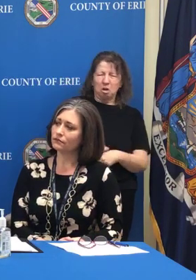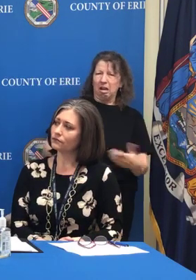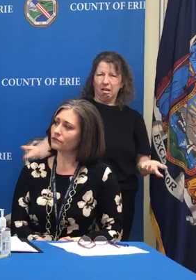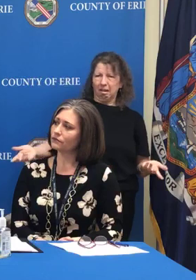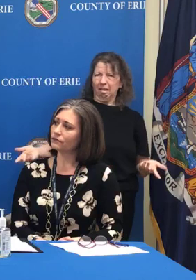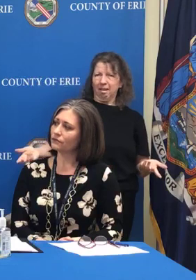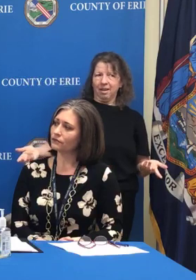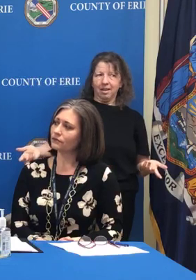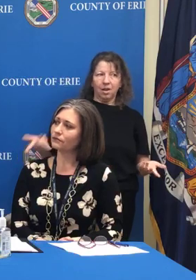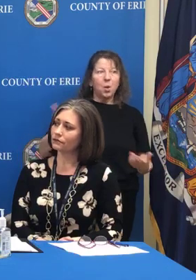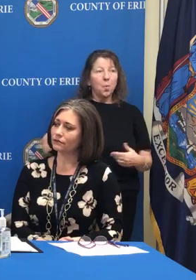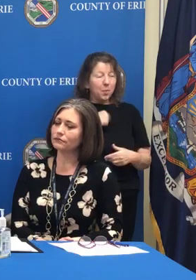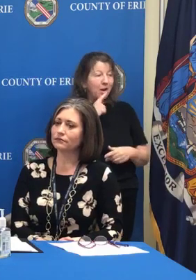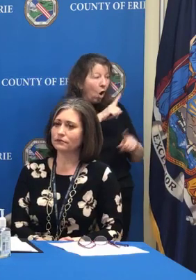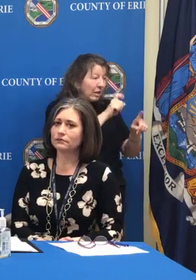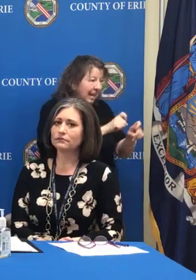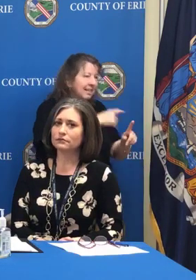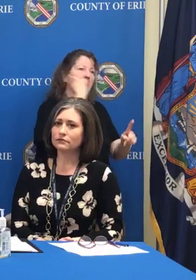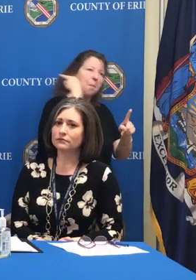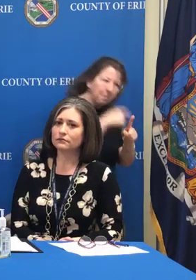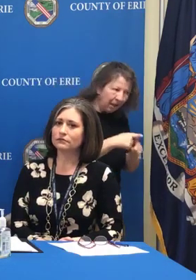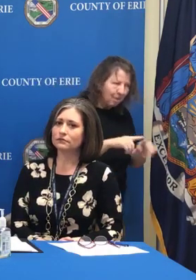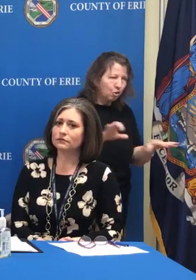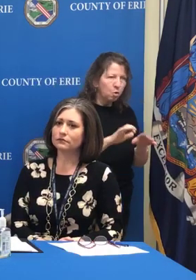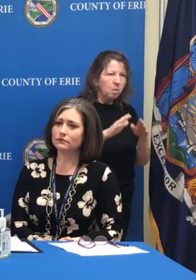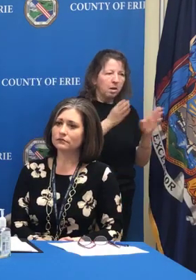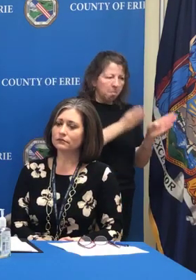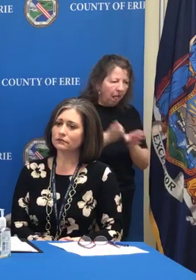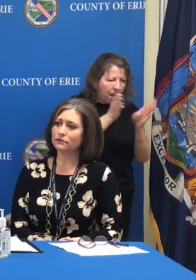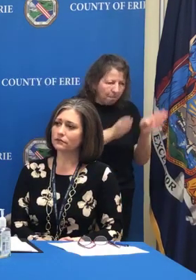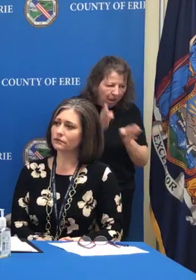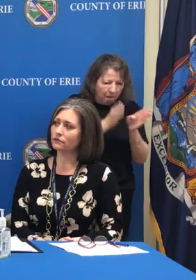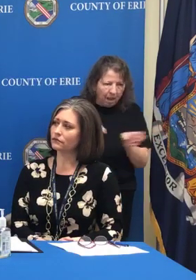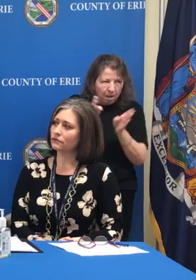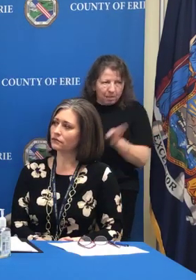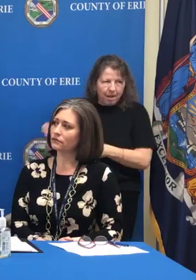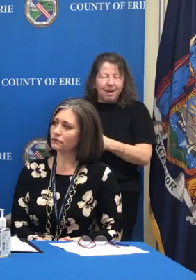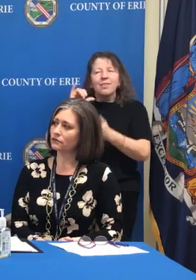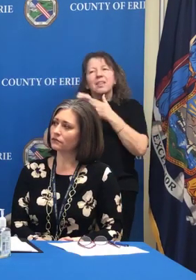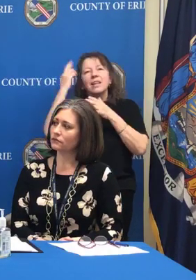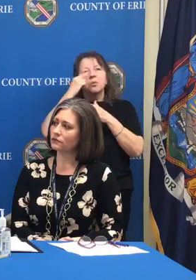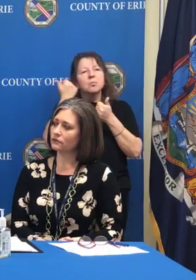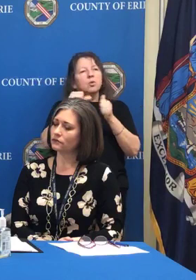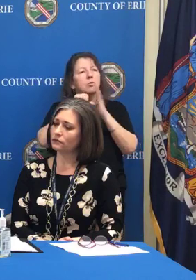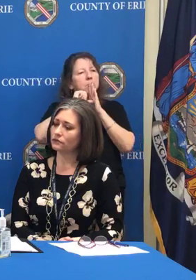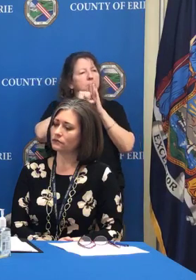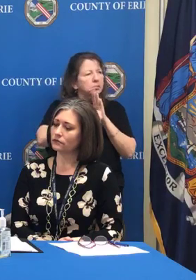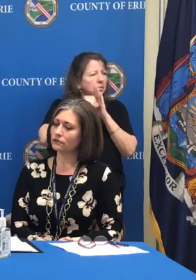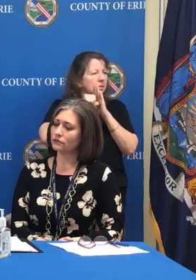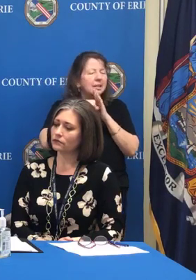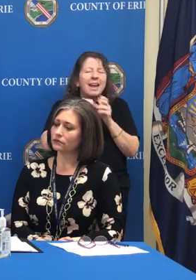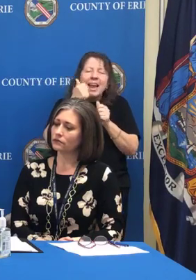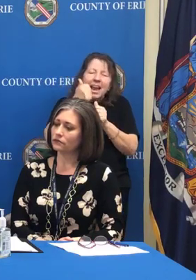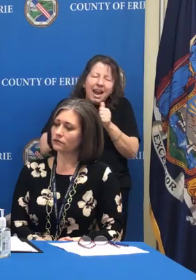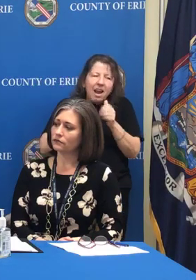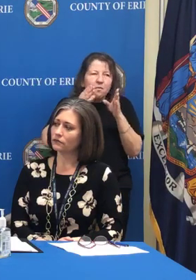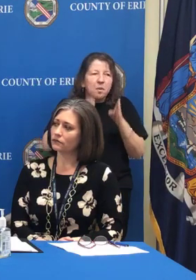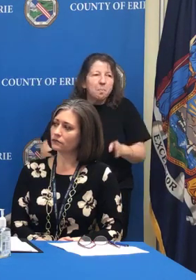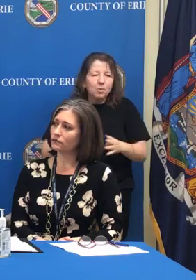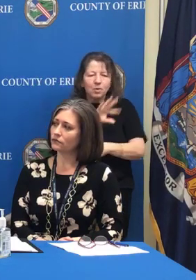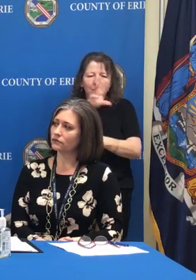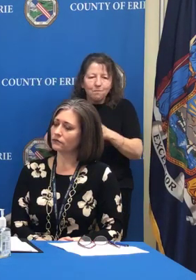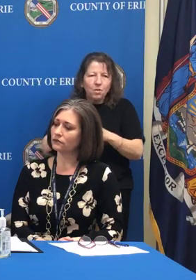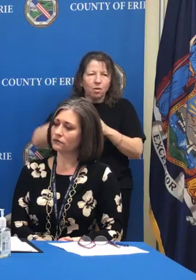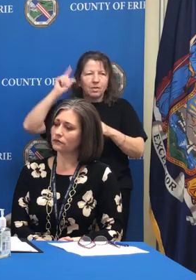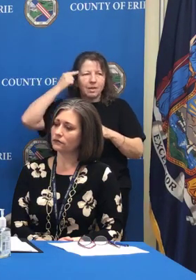we're doing so much more. That's why I give a huge round of applause and thank you to every one of the individuals in